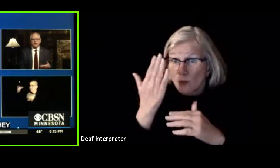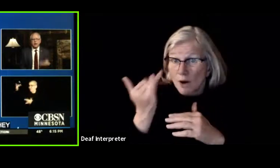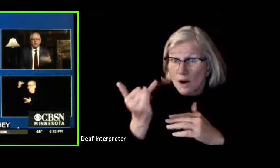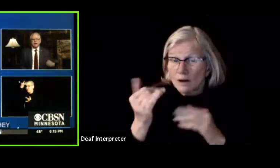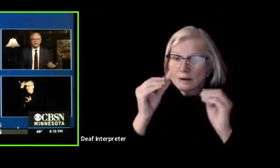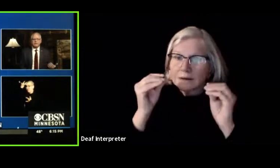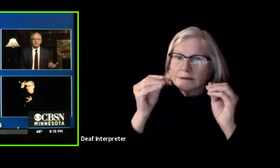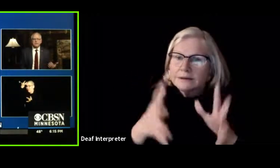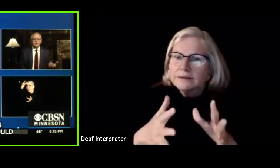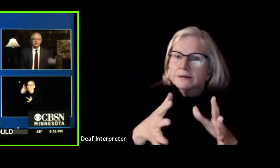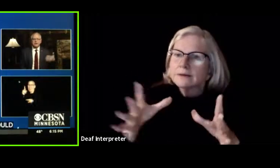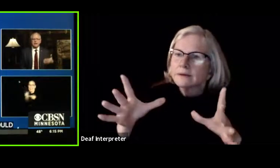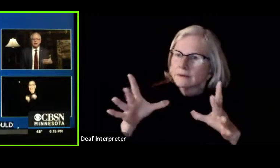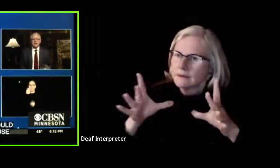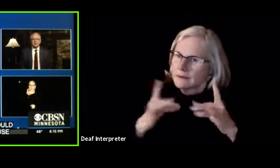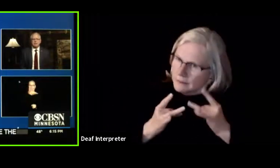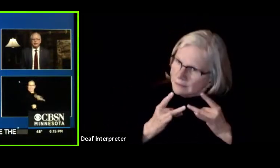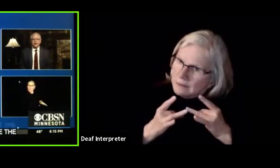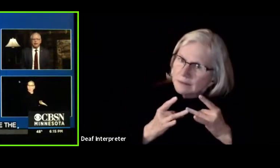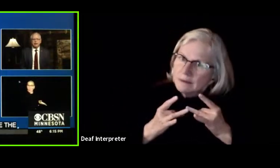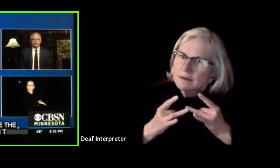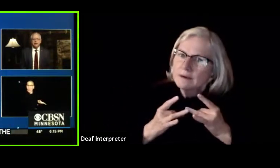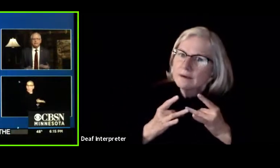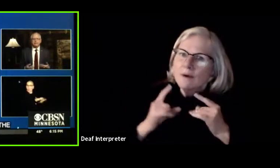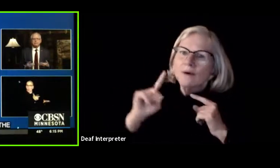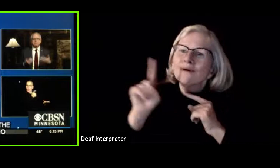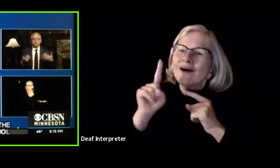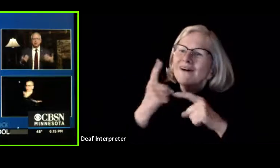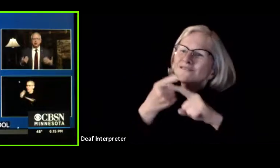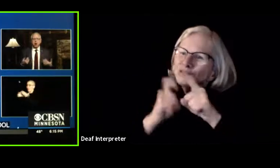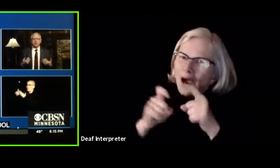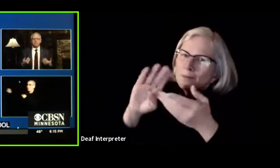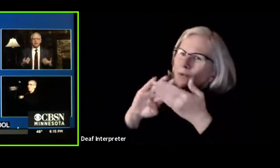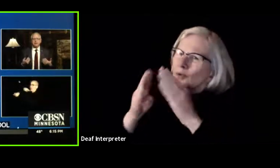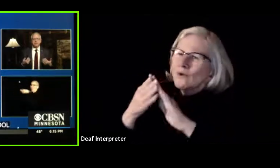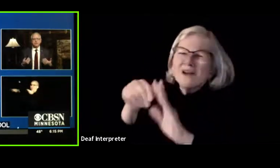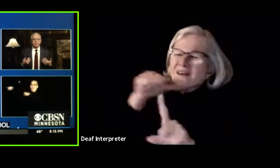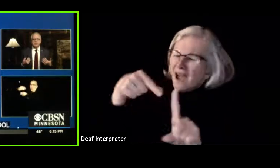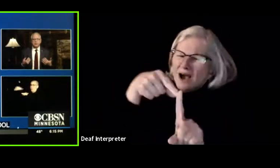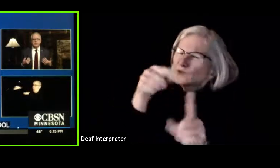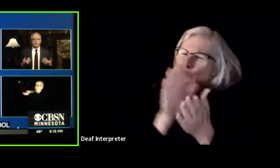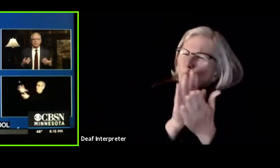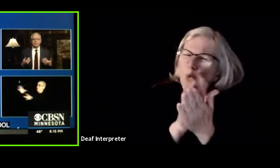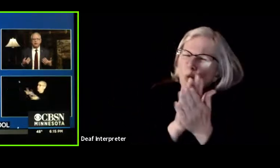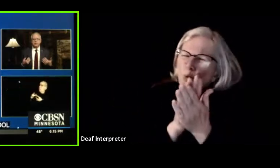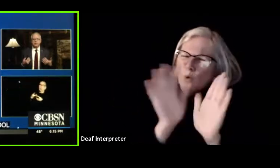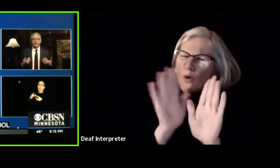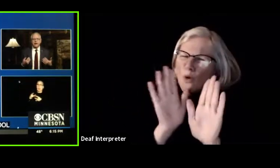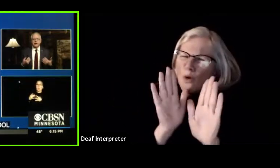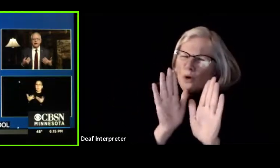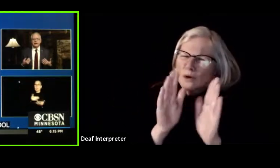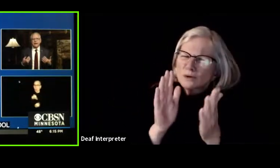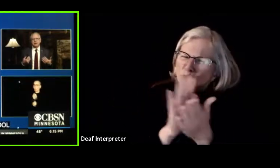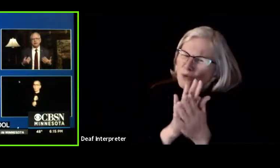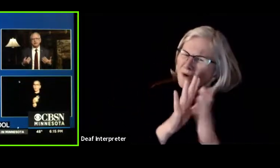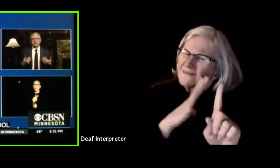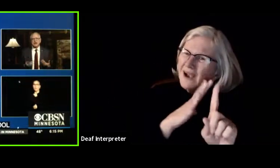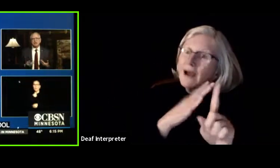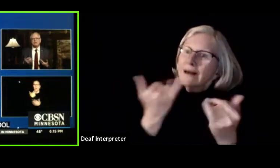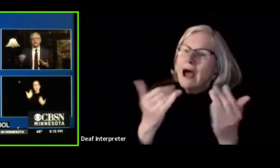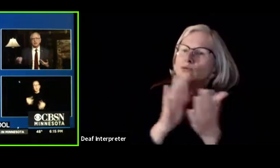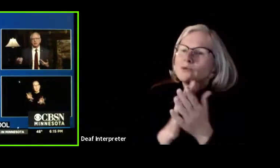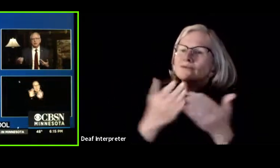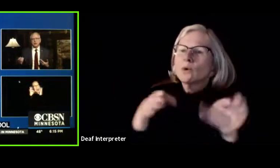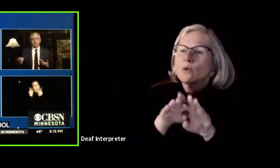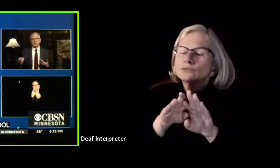daycares, but in the community, and that's shutting them down. That puts a pressure on the families, whether they're a care provider or not. Now, all of a sudden, how